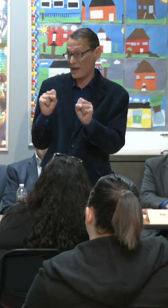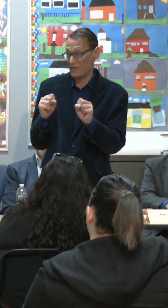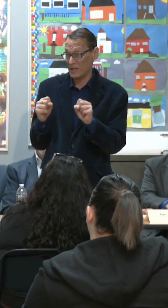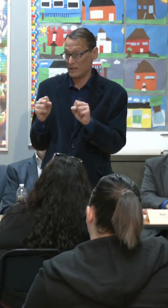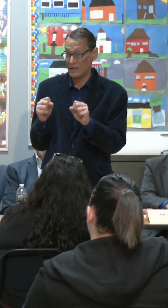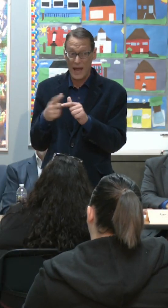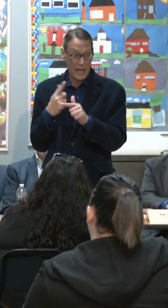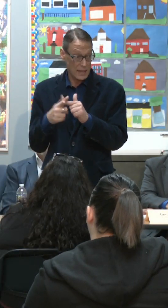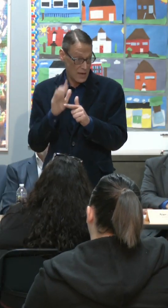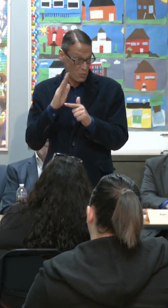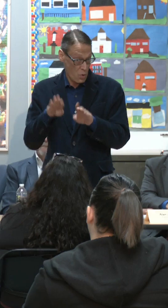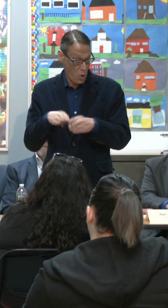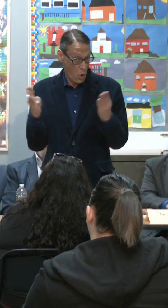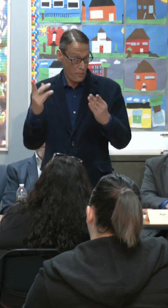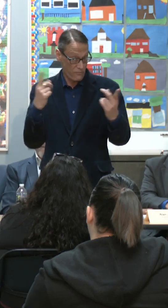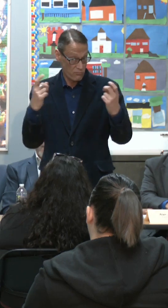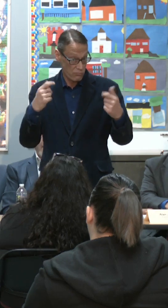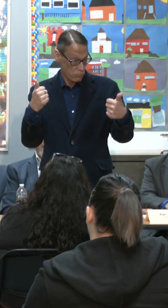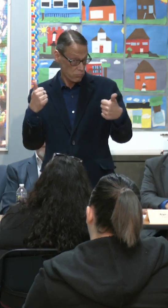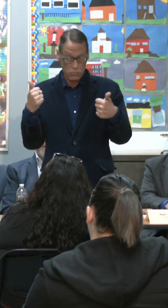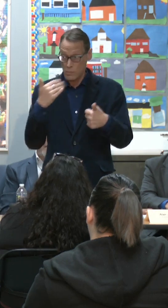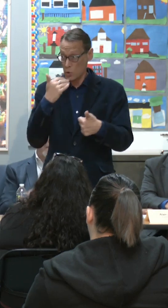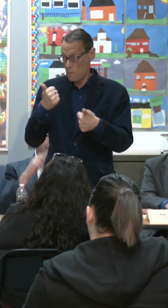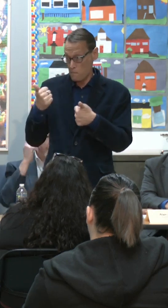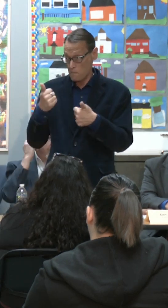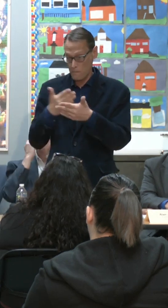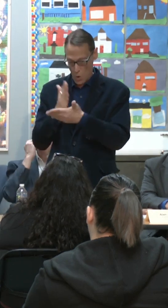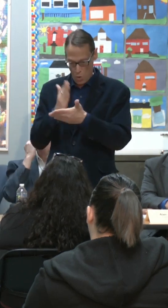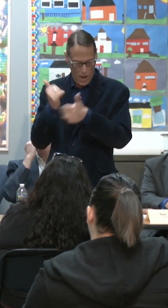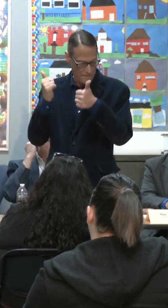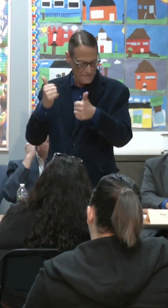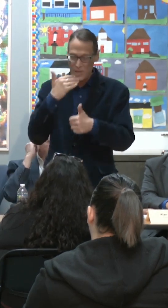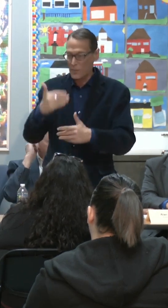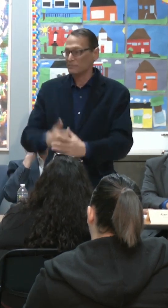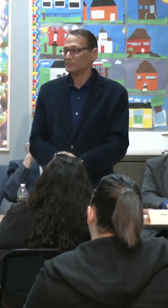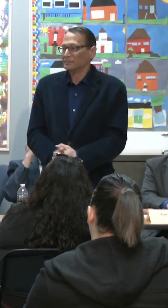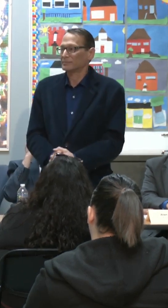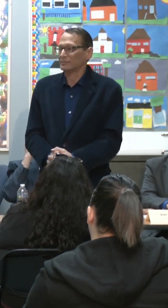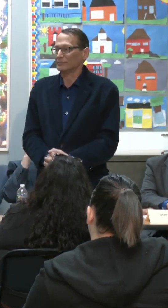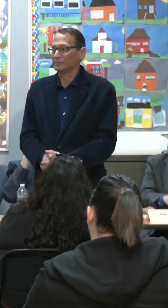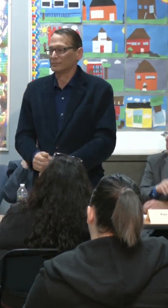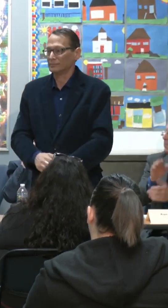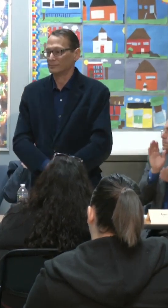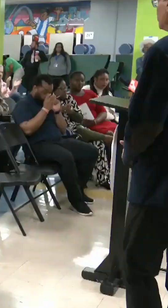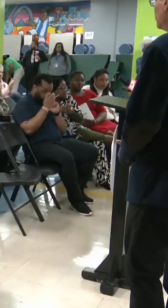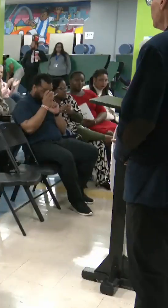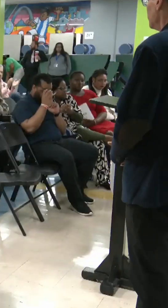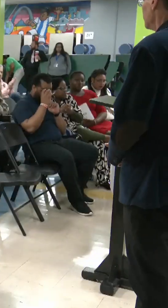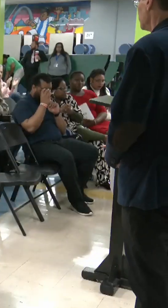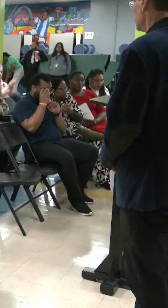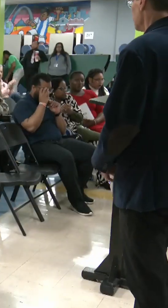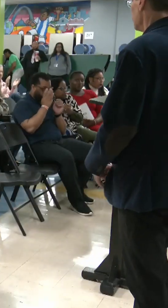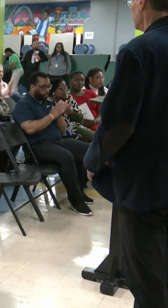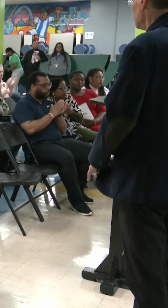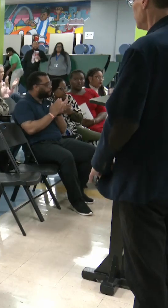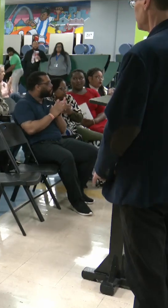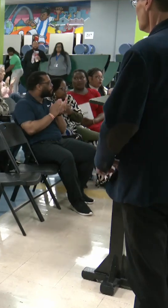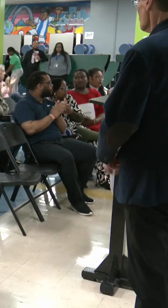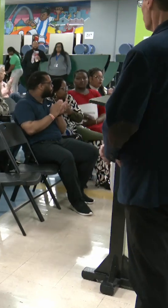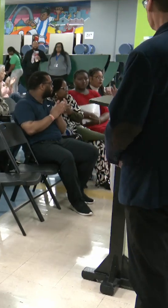60 new affordable homes through Marquette Homes. Family Care Health Center is building a new facility, and it's a $15